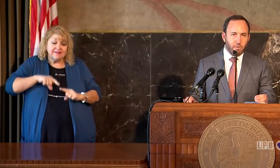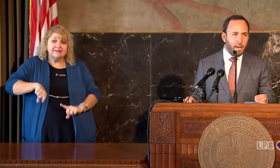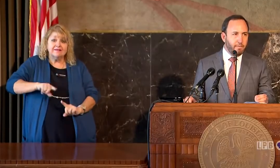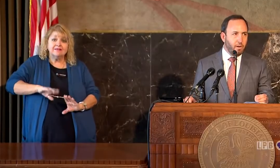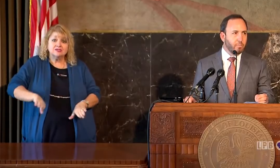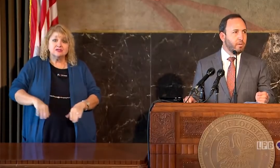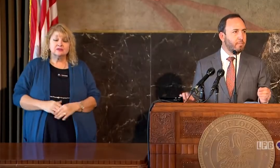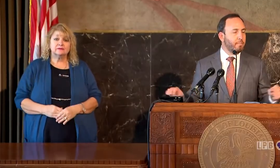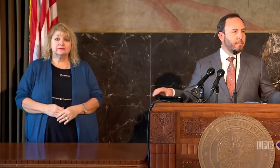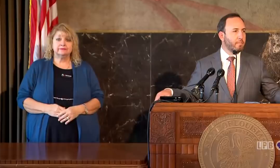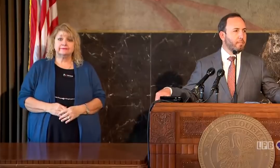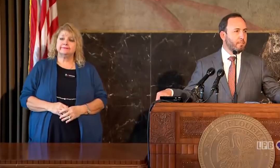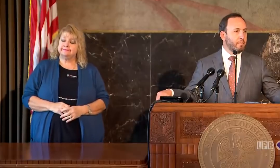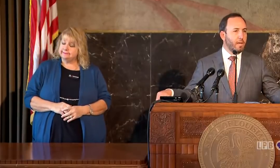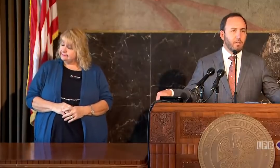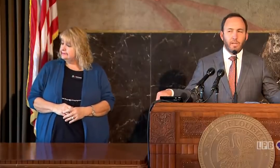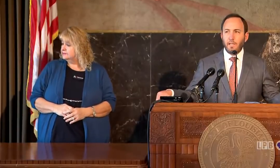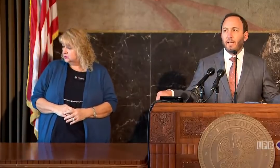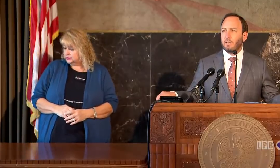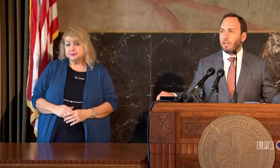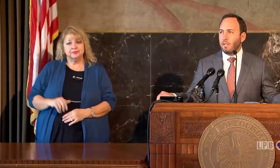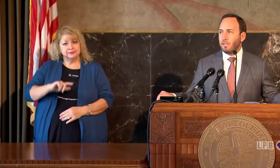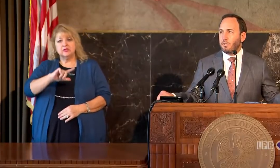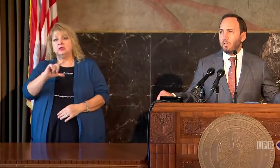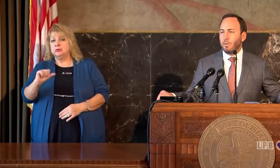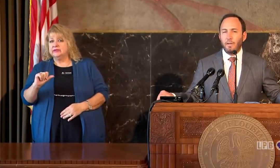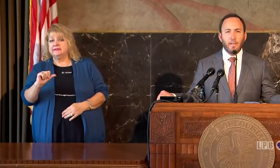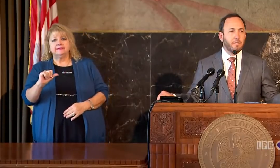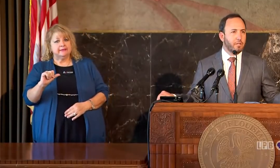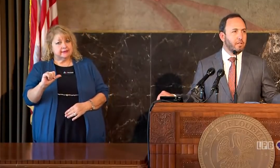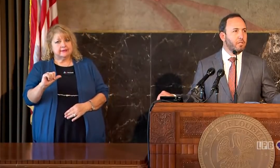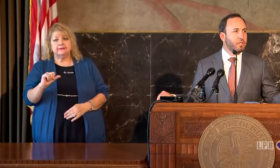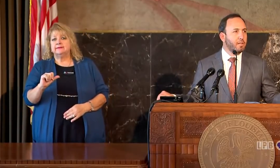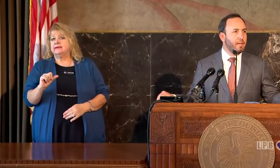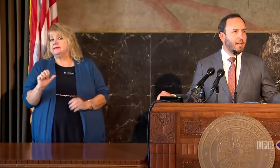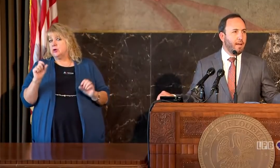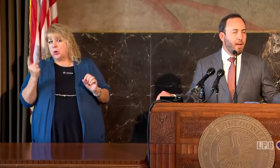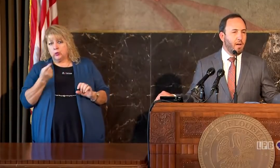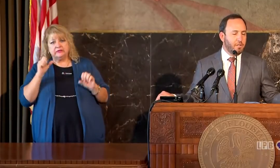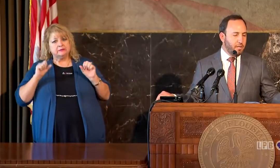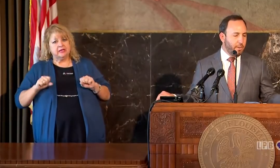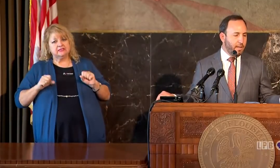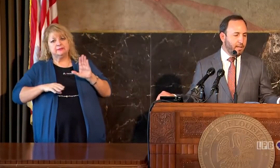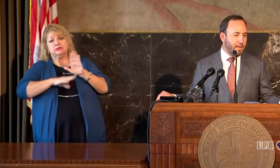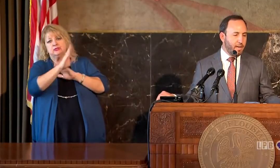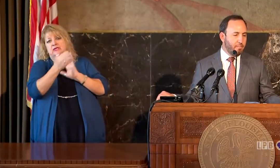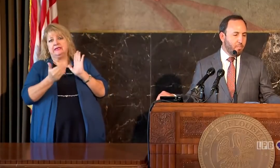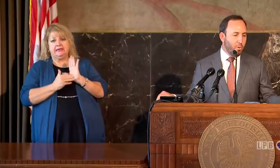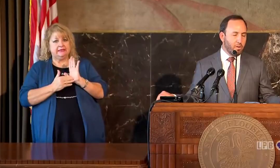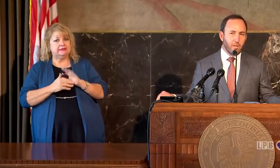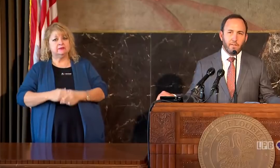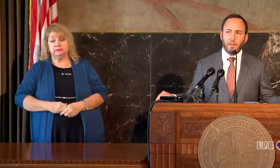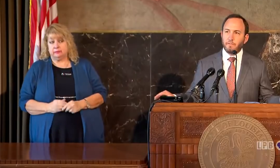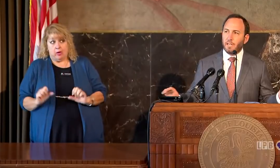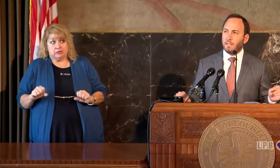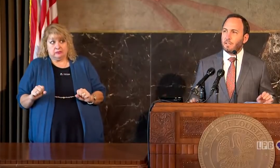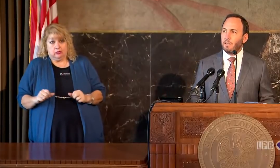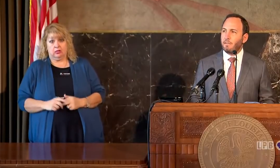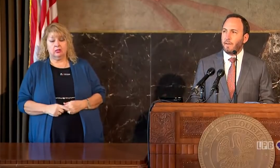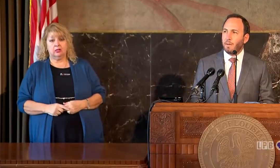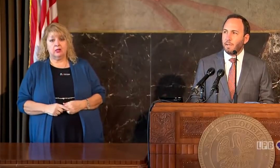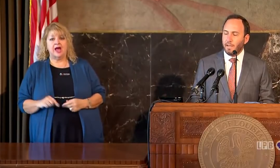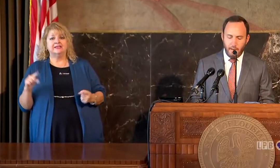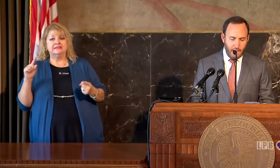We will remain vulnerable in Louisiana to another surge until we can get more of our